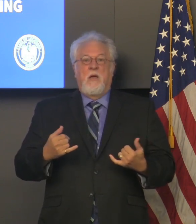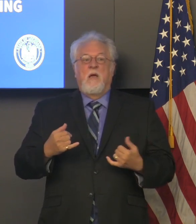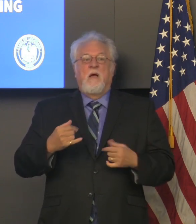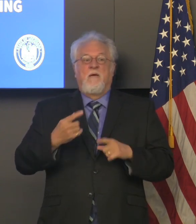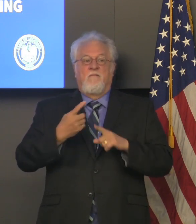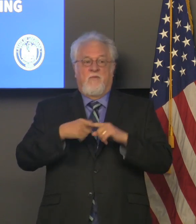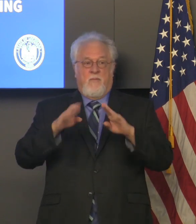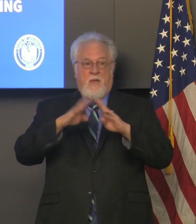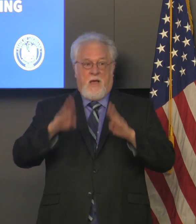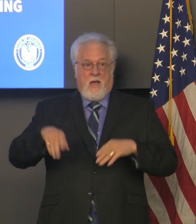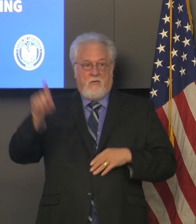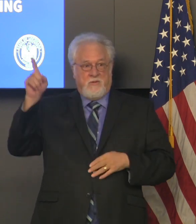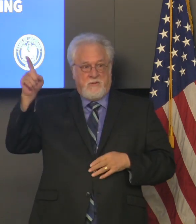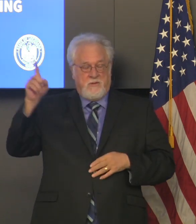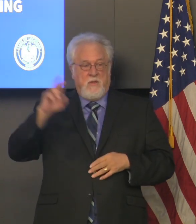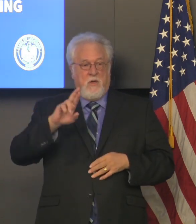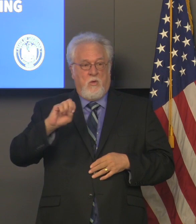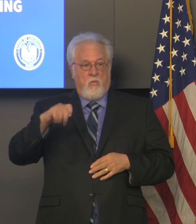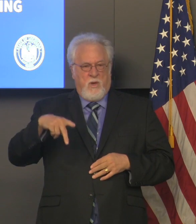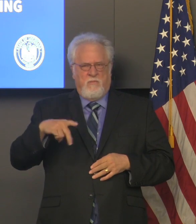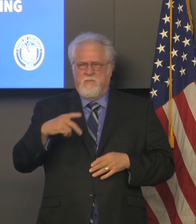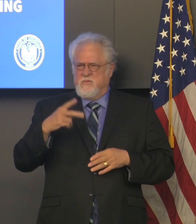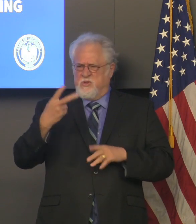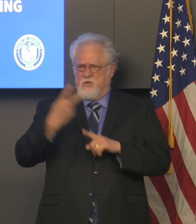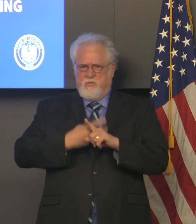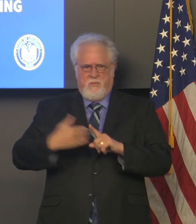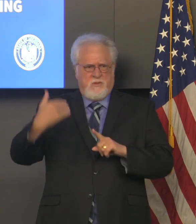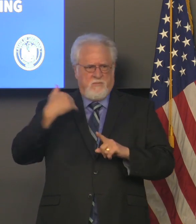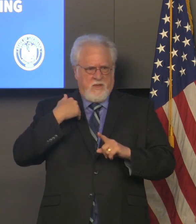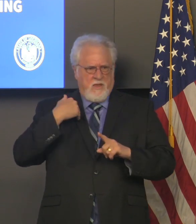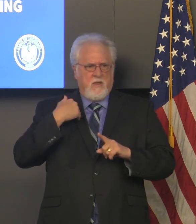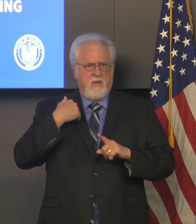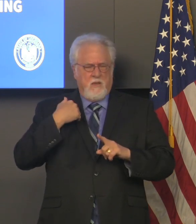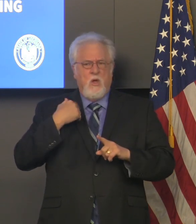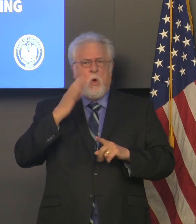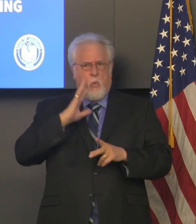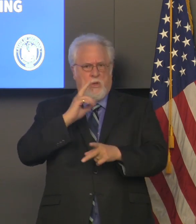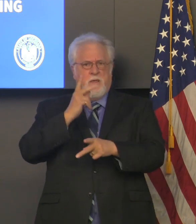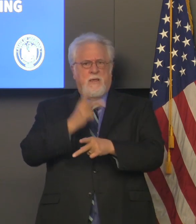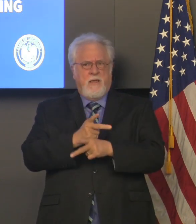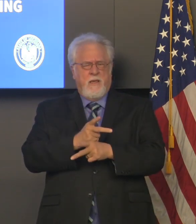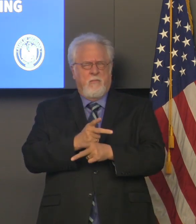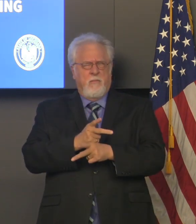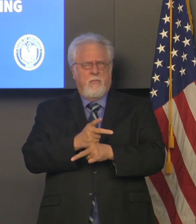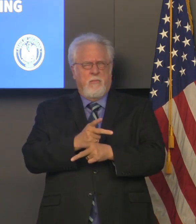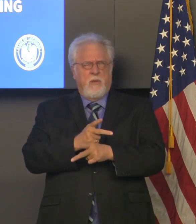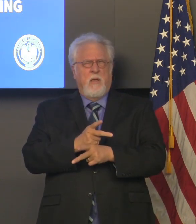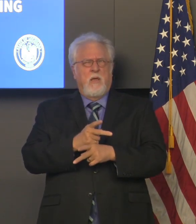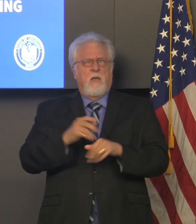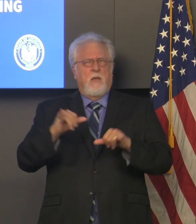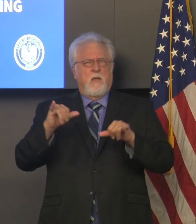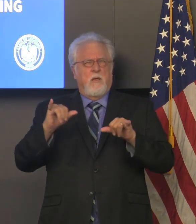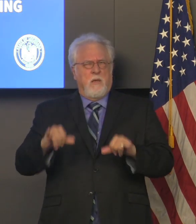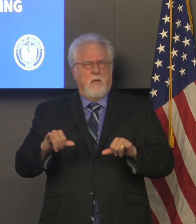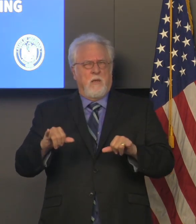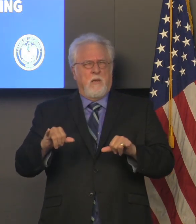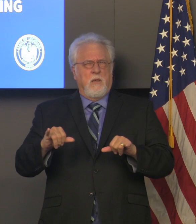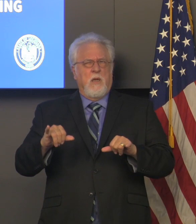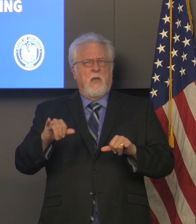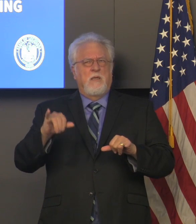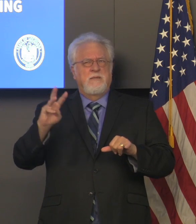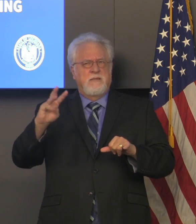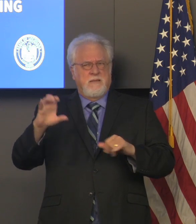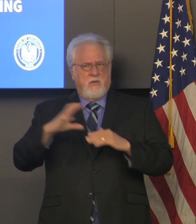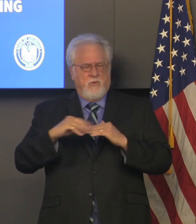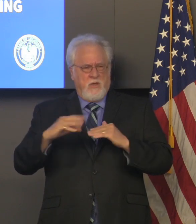House of Representatives a couple of months back that would keep, as I understand it, keep the unemployment benefit at